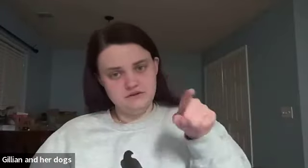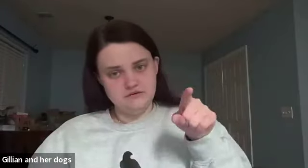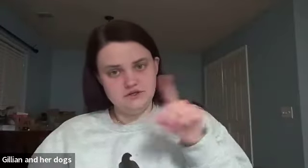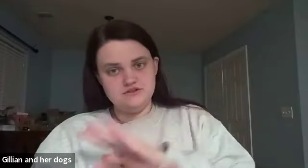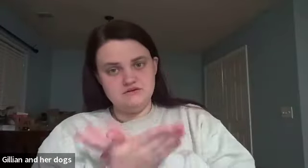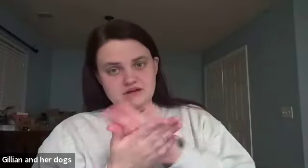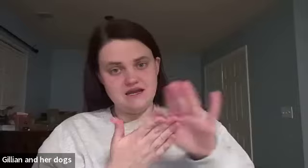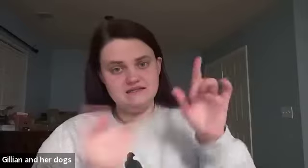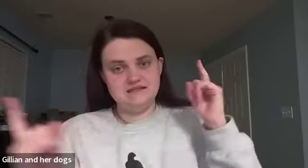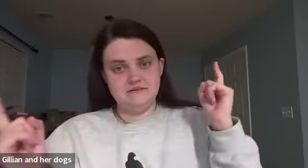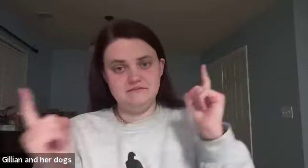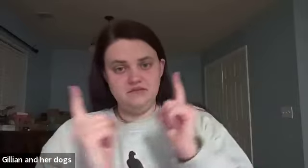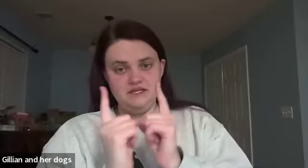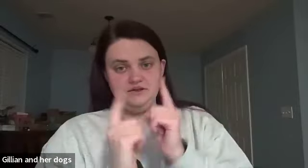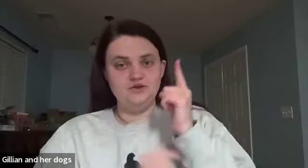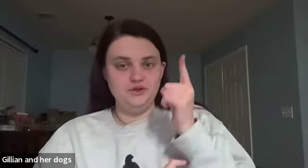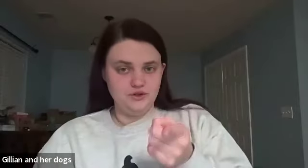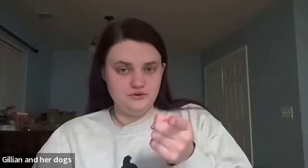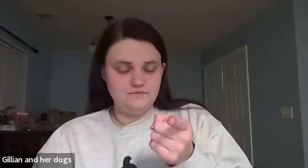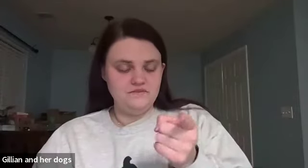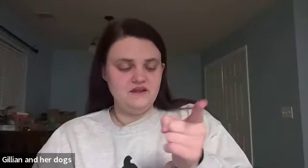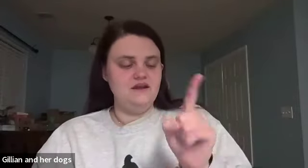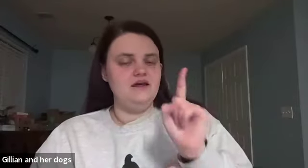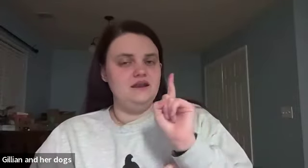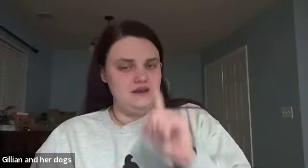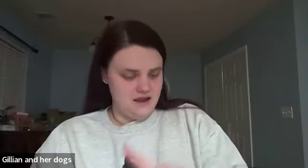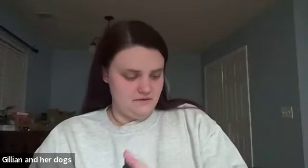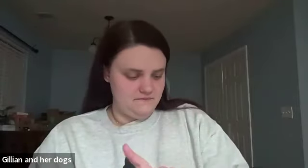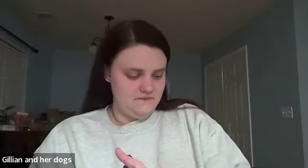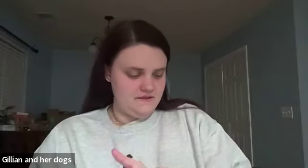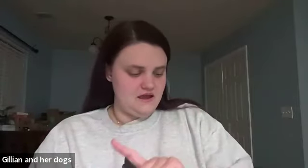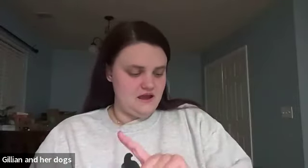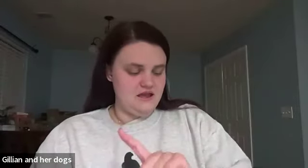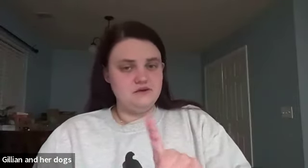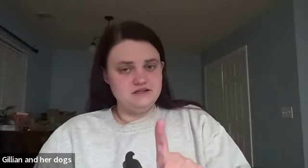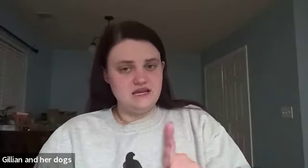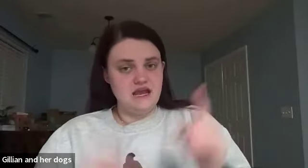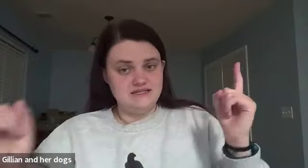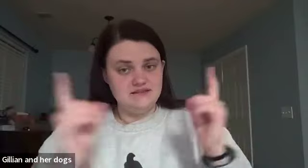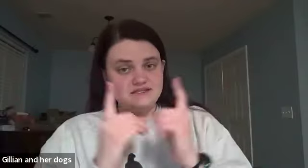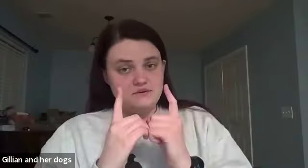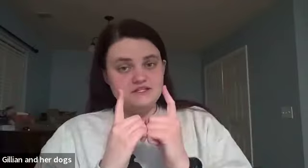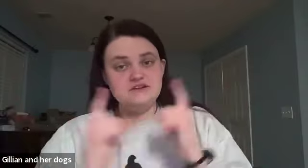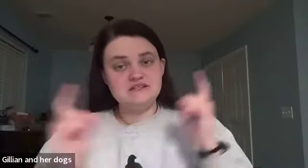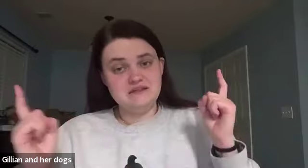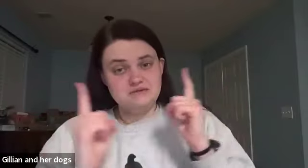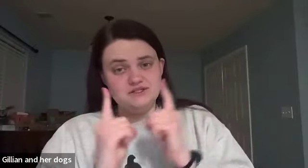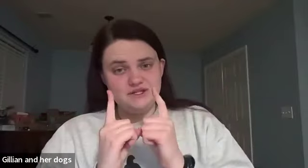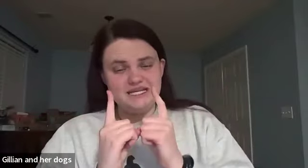would go you. So nice to meet you. Now, I am going to say I did this sideways so you can see what I was